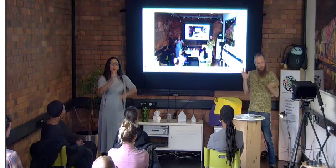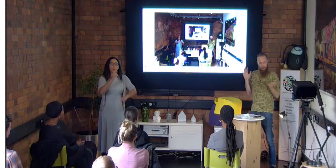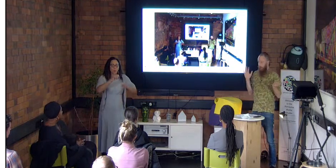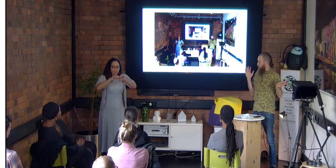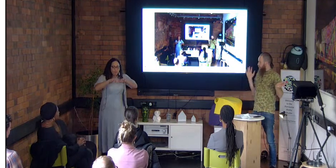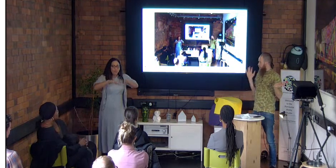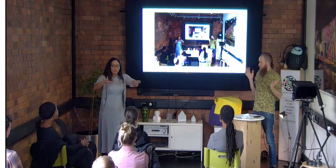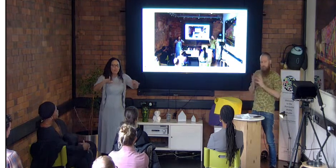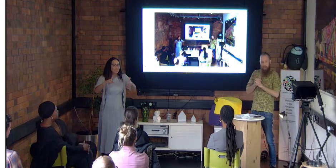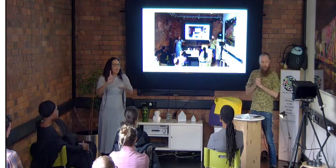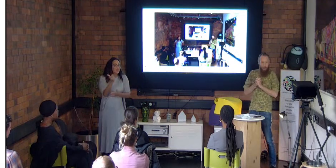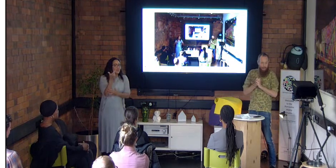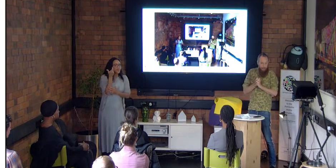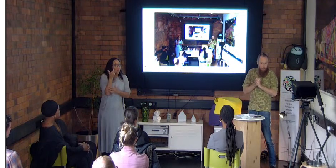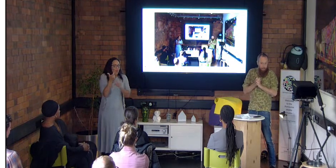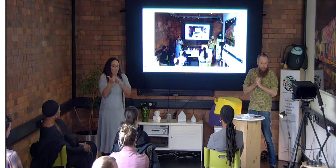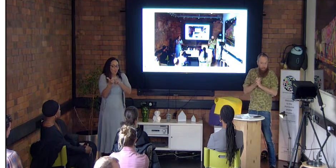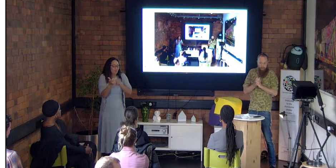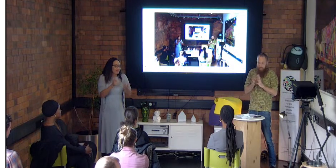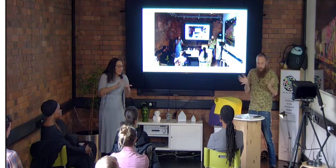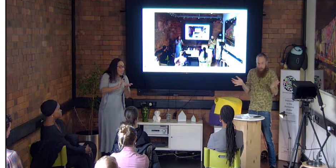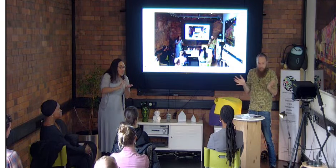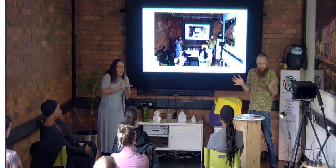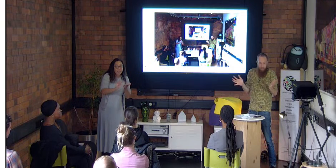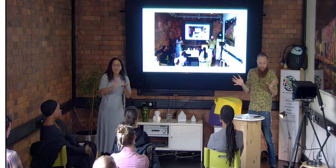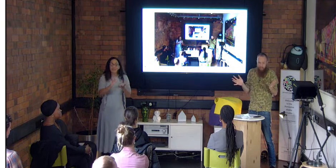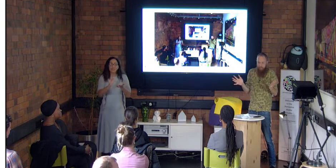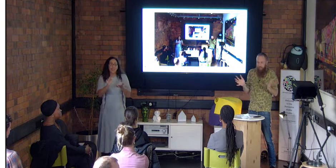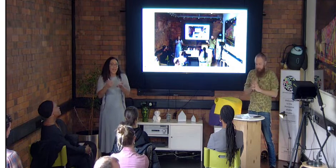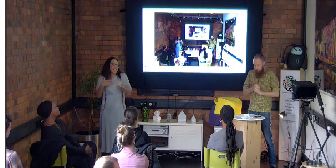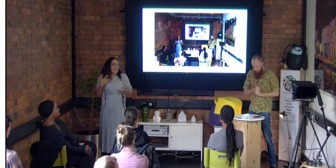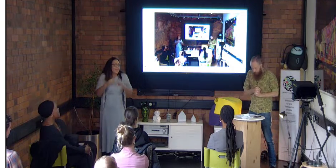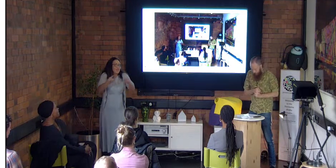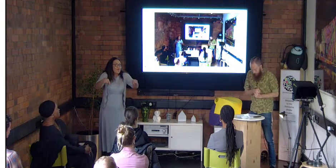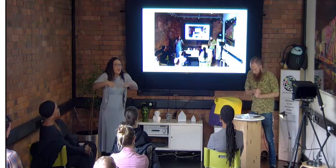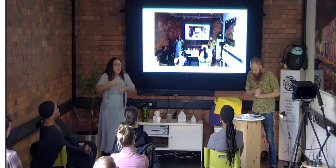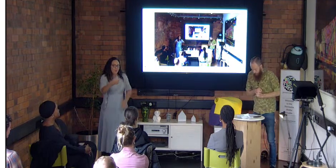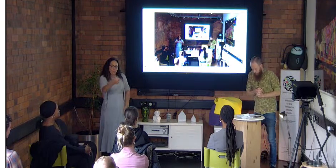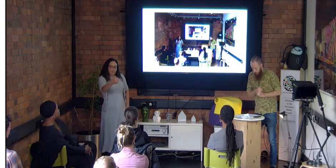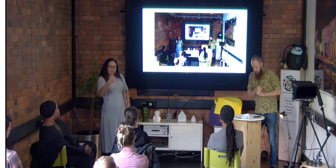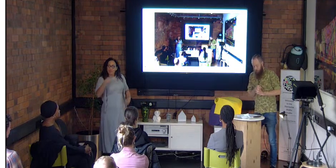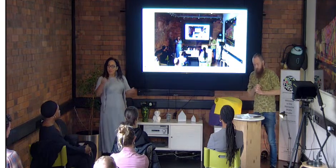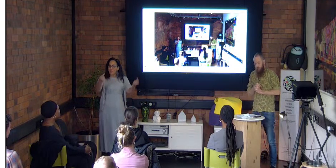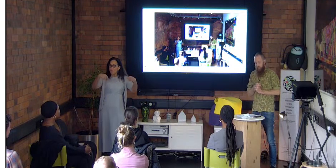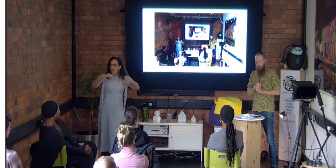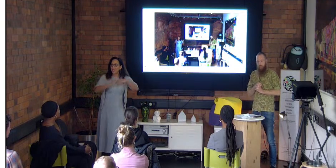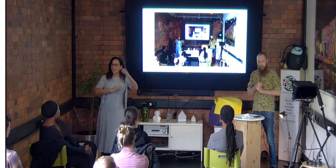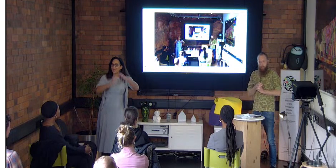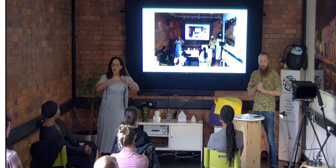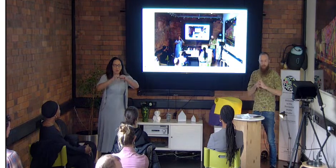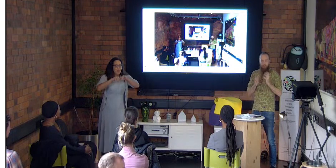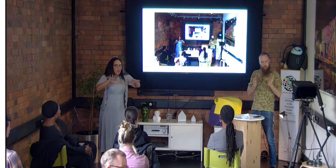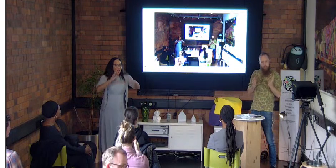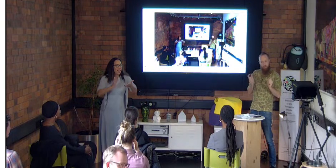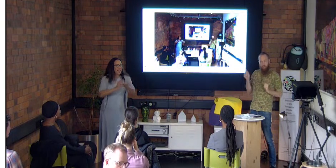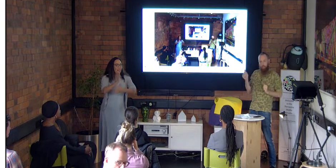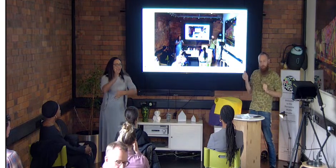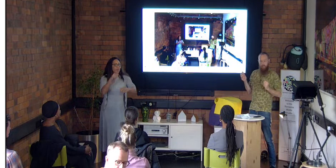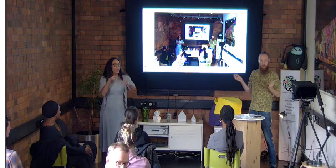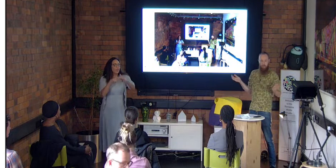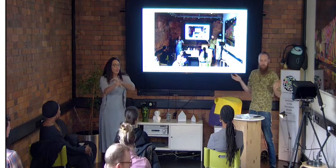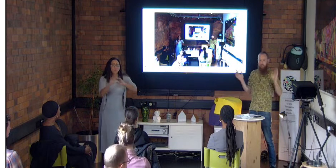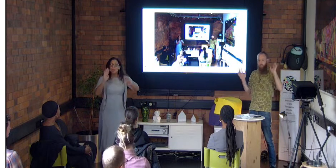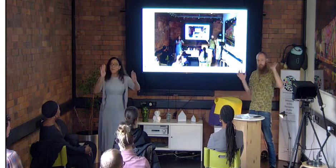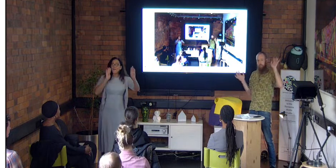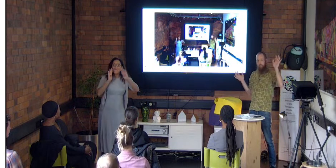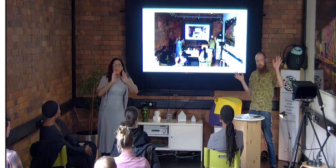onto your smartphones, laptops, iPads, living room televisions, and now back in the building. We are also broadcasting live on YouTube, Facebook,